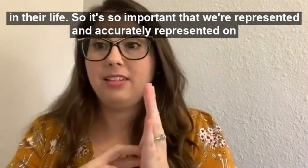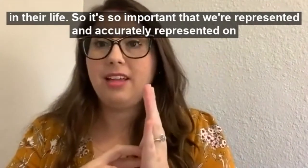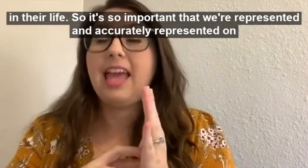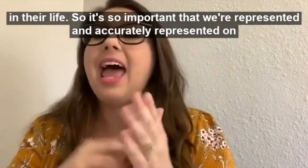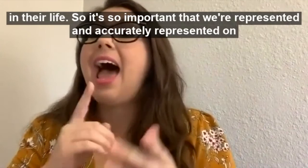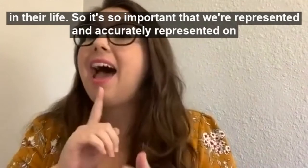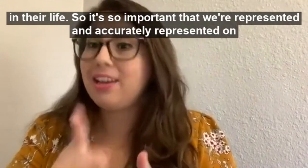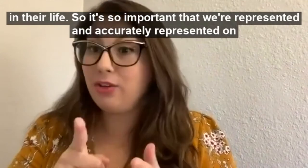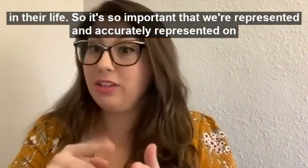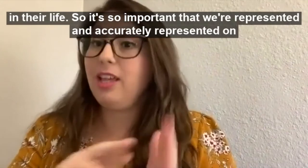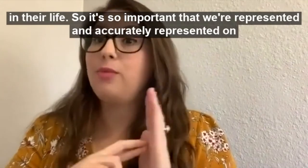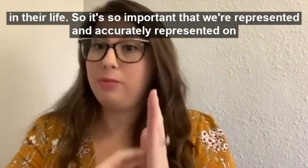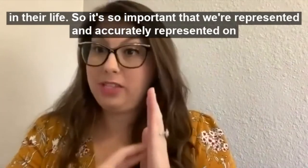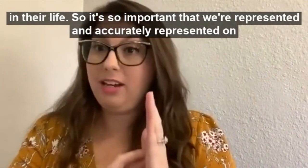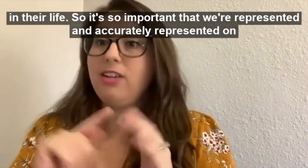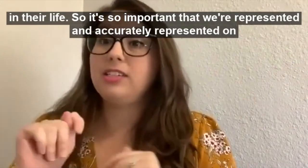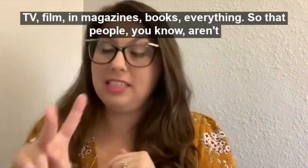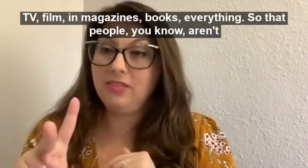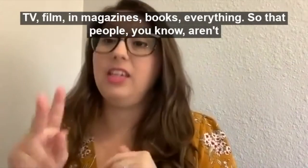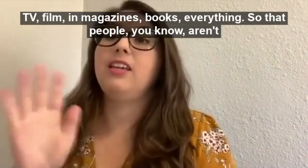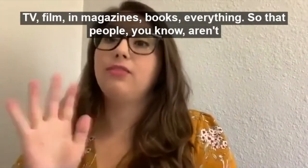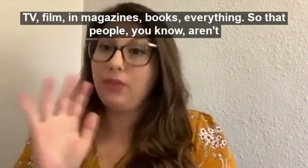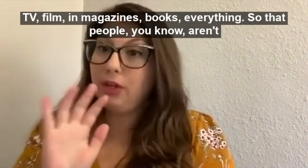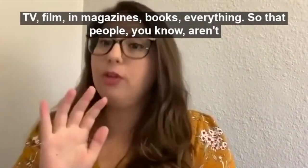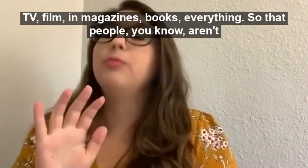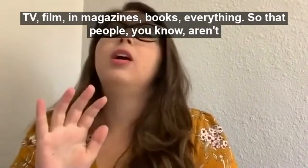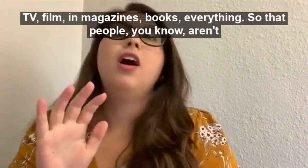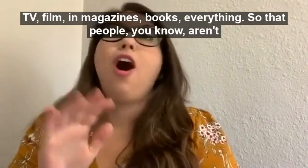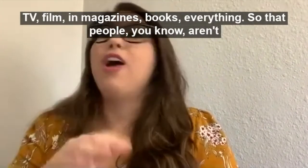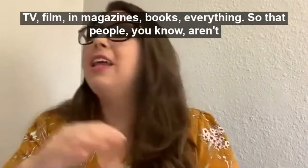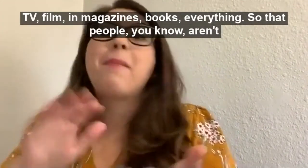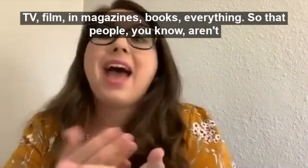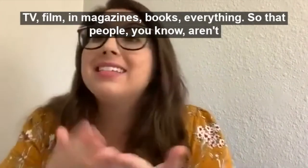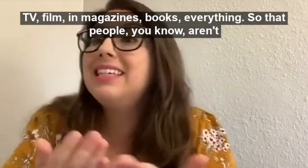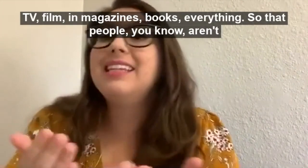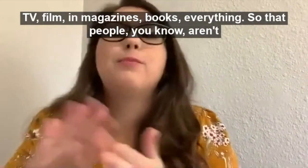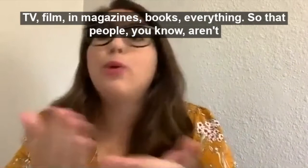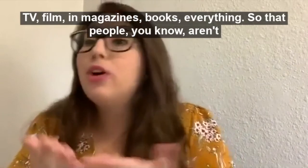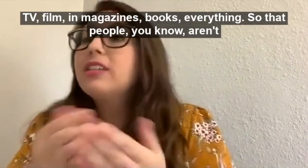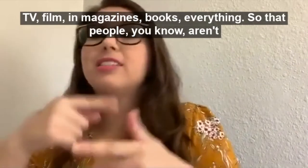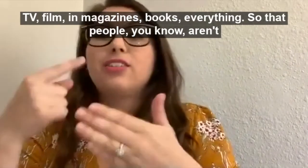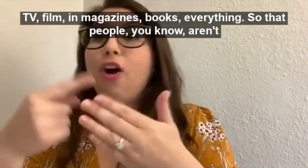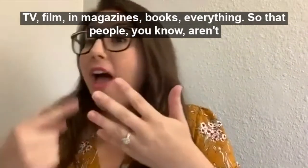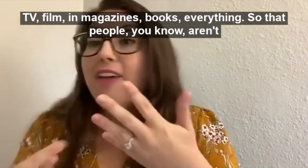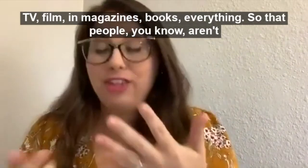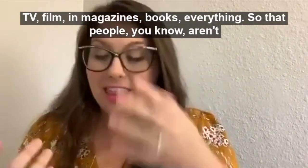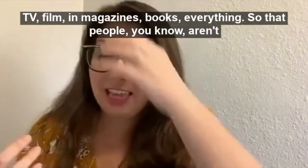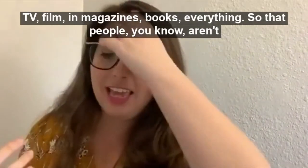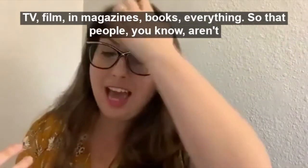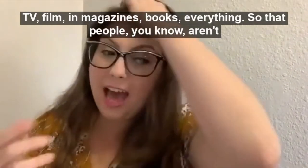and accurately represented on TV, film, in magazines, books, everything. So